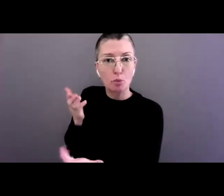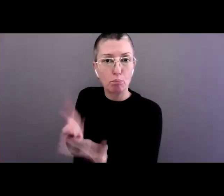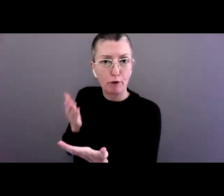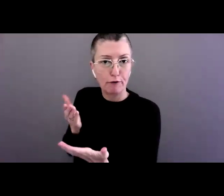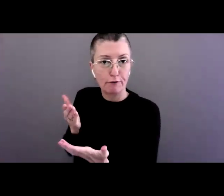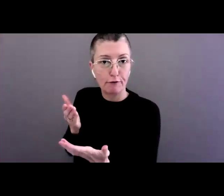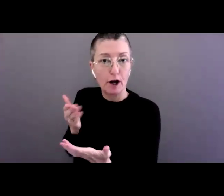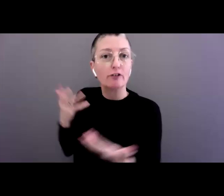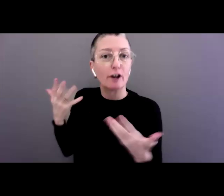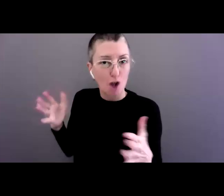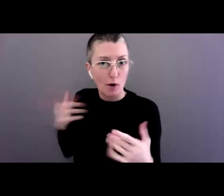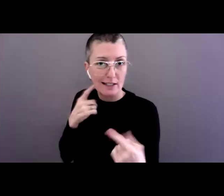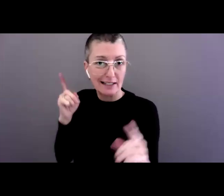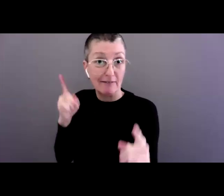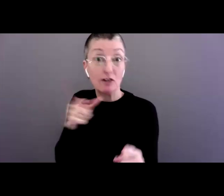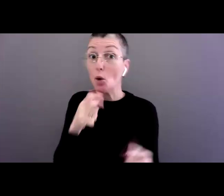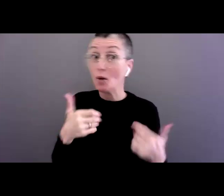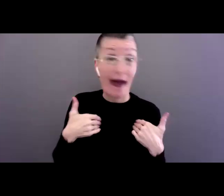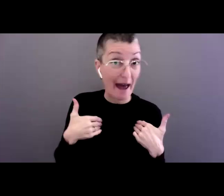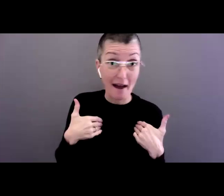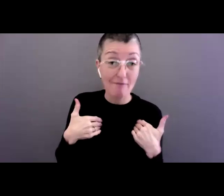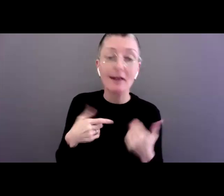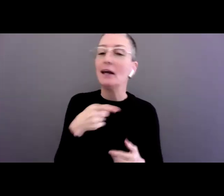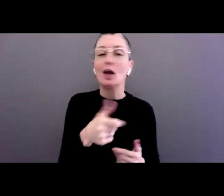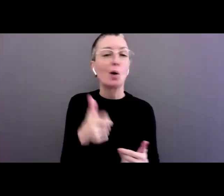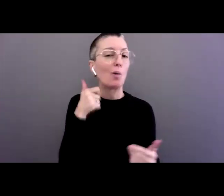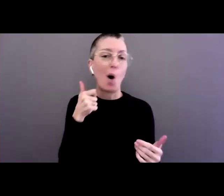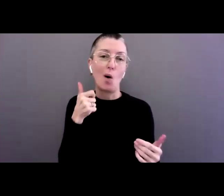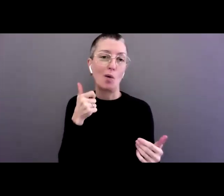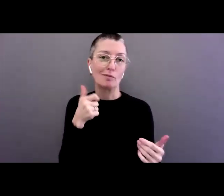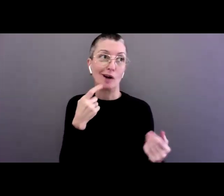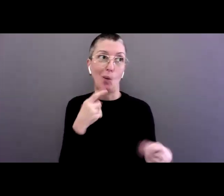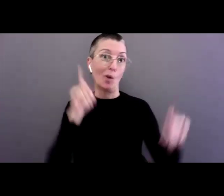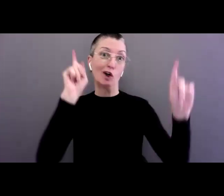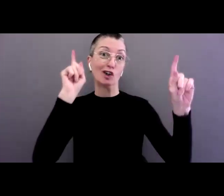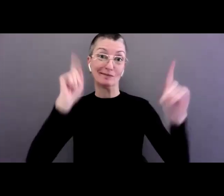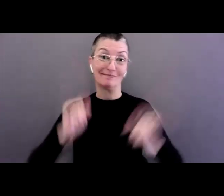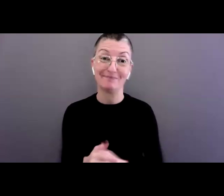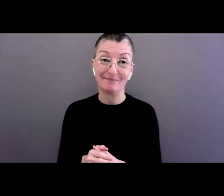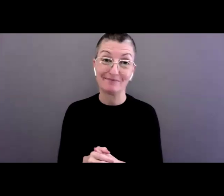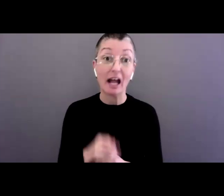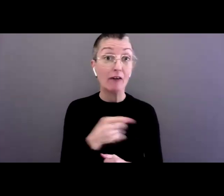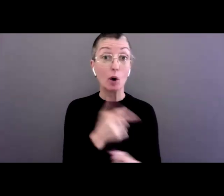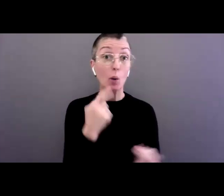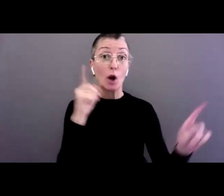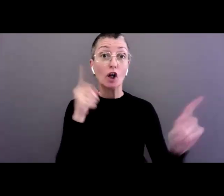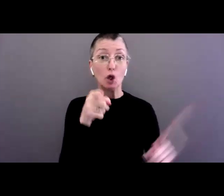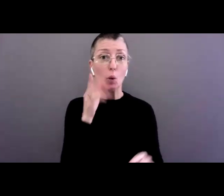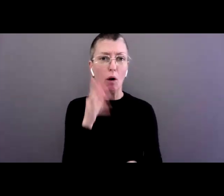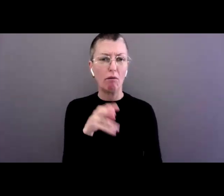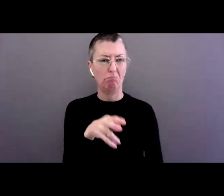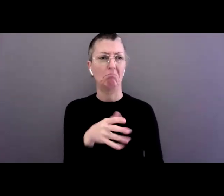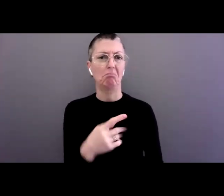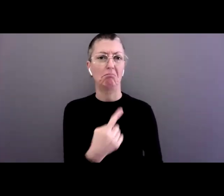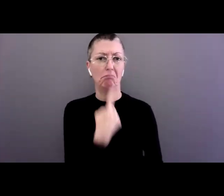if you don't have either of those, usually it's not going to land. And when it doesn't land, the first thing you're going to think is, I have a horrible product and